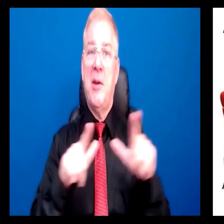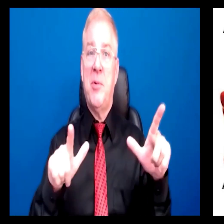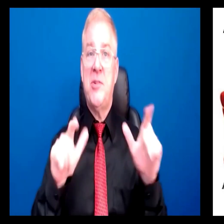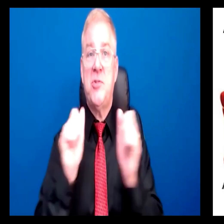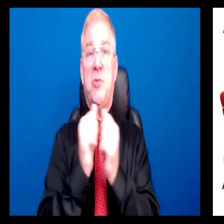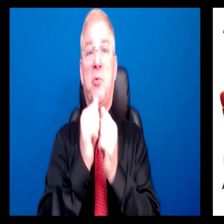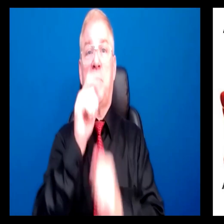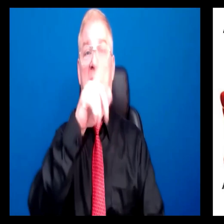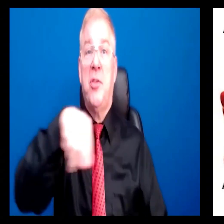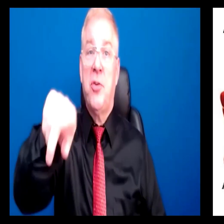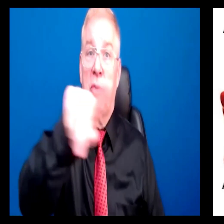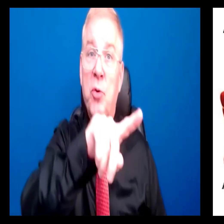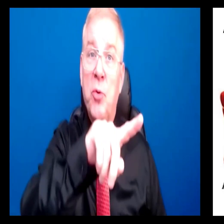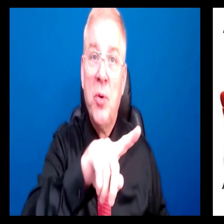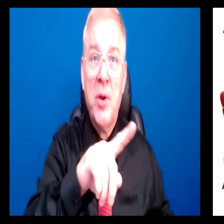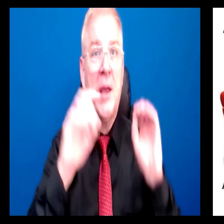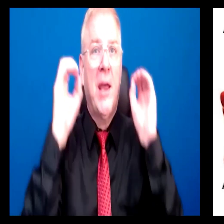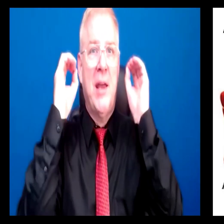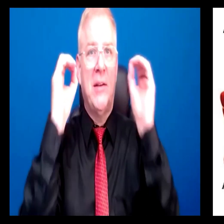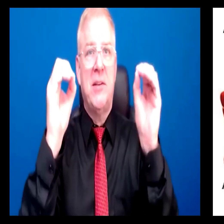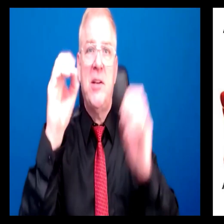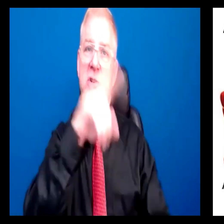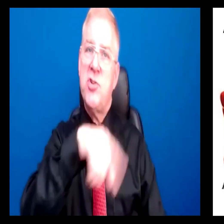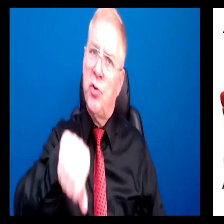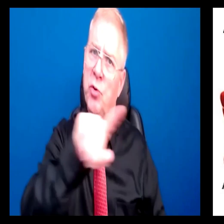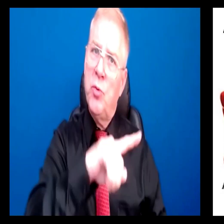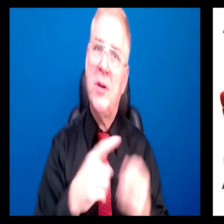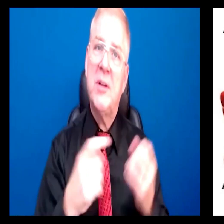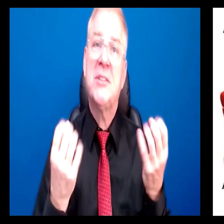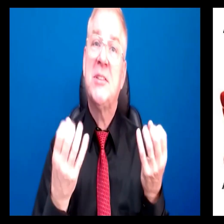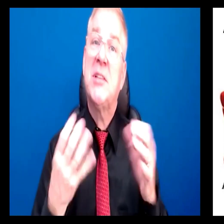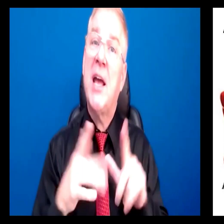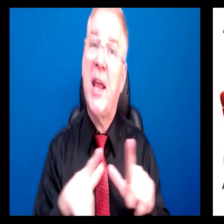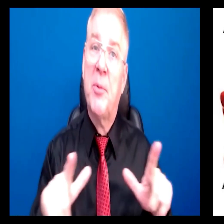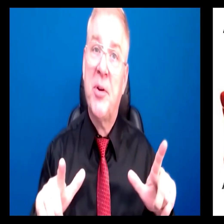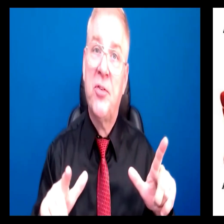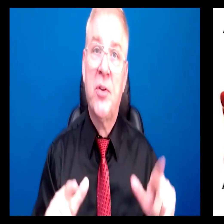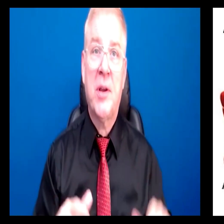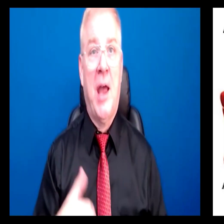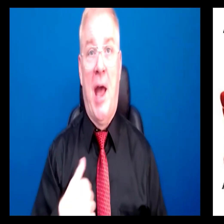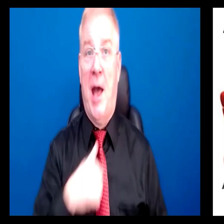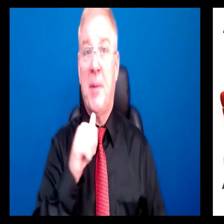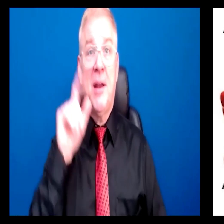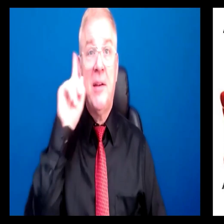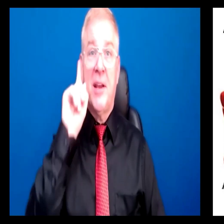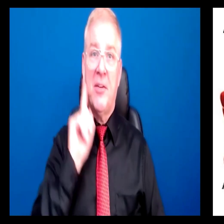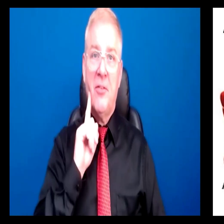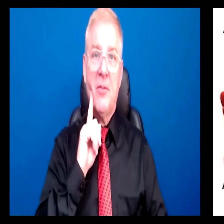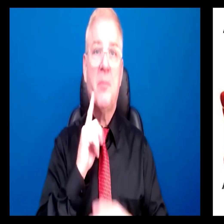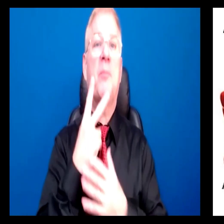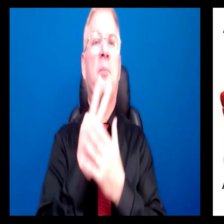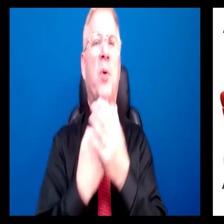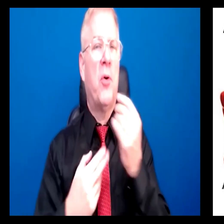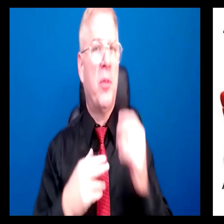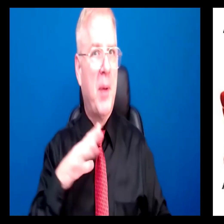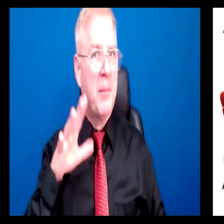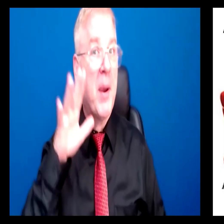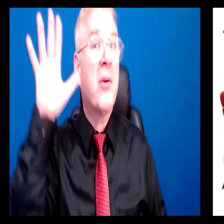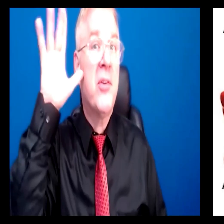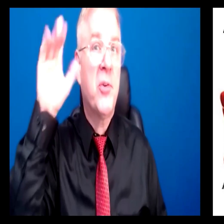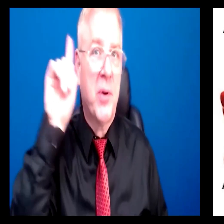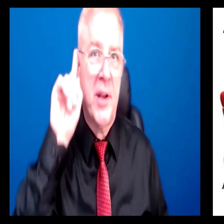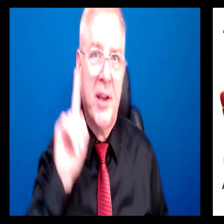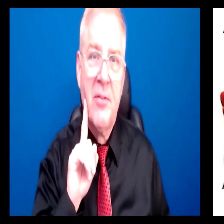my language with you and teach you sign language. I'm not deaf. Both